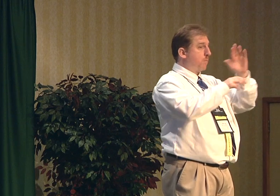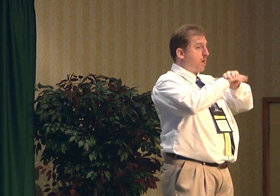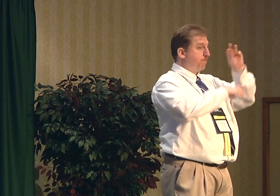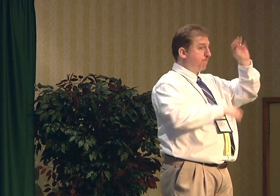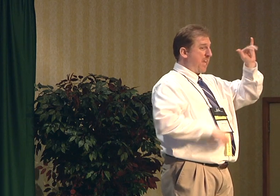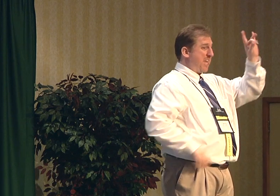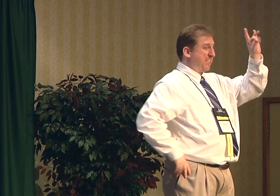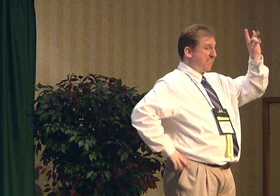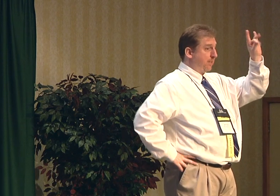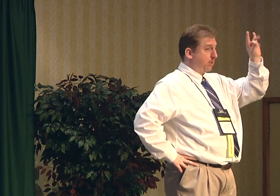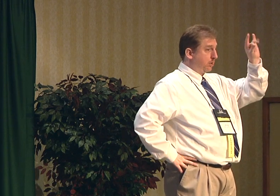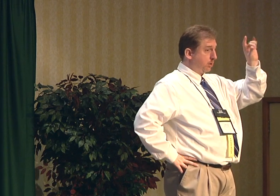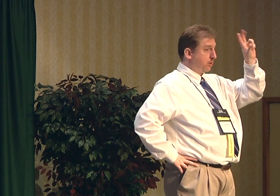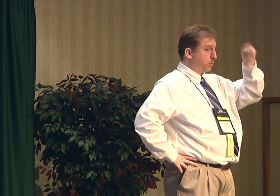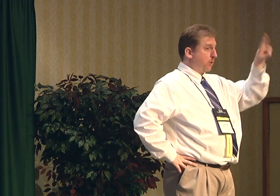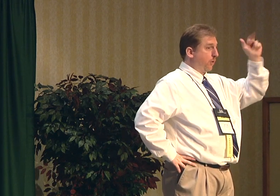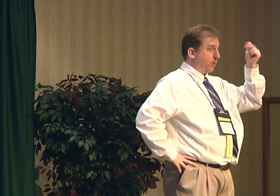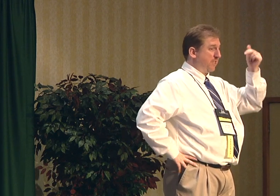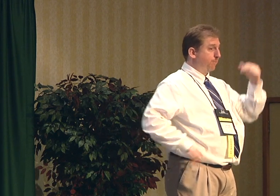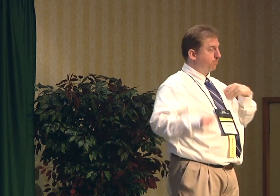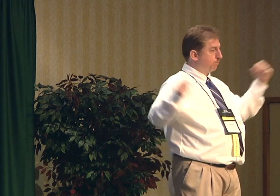We had a forum on May